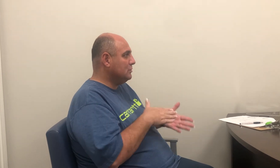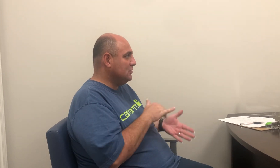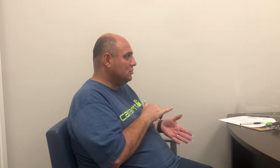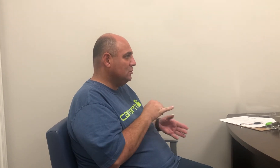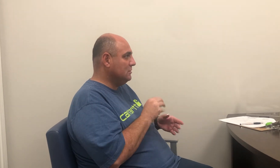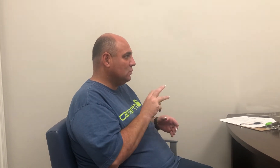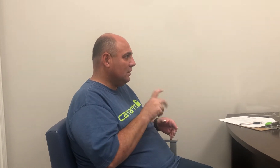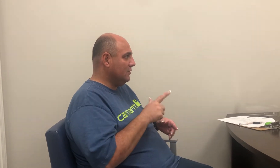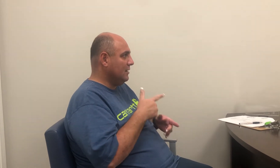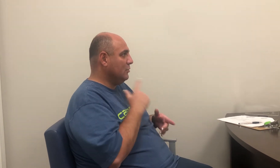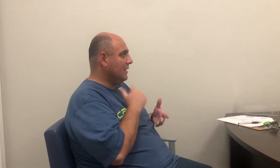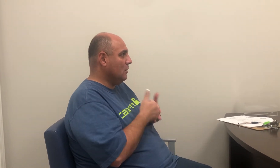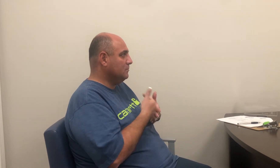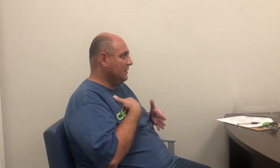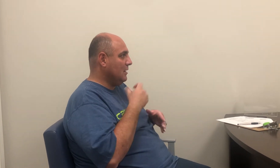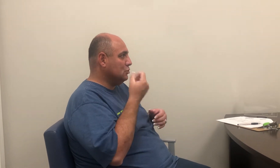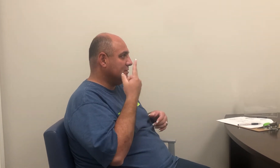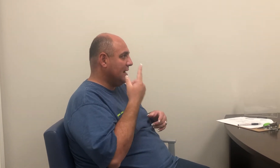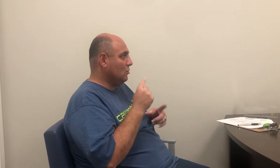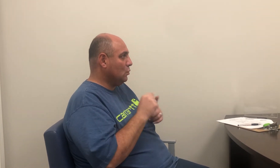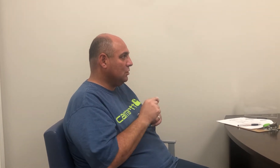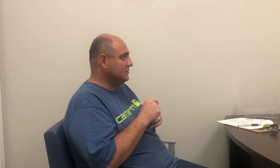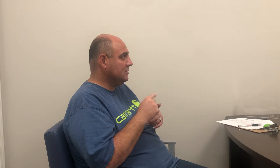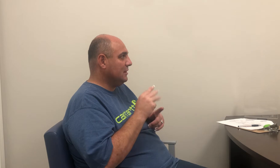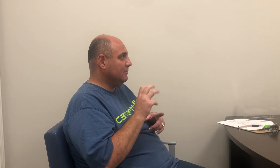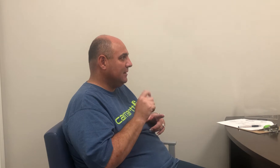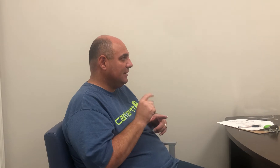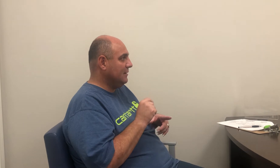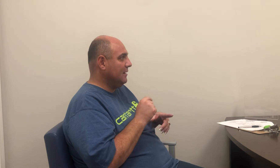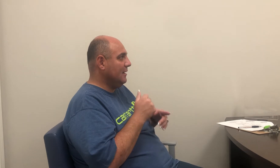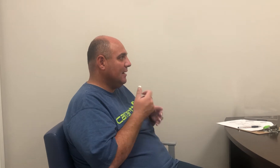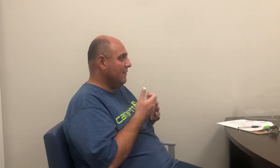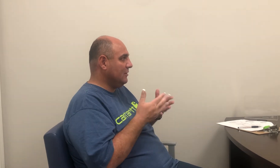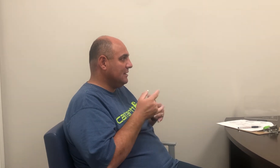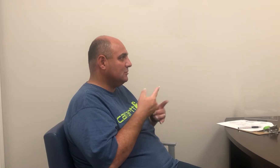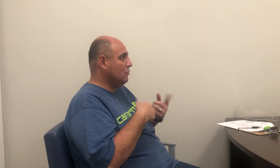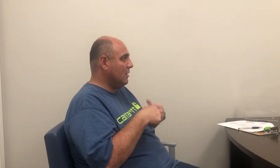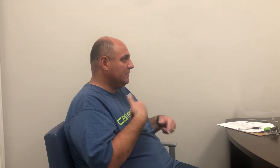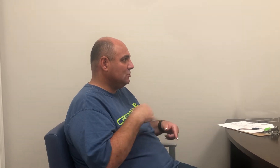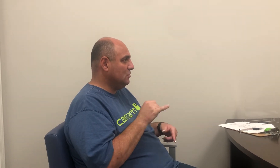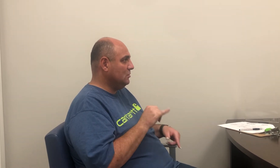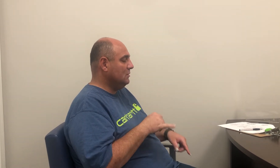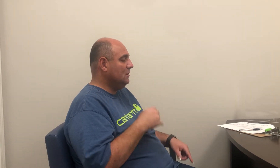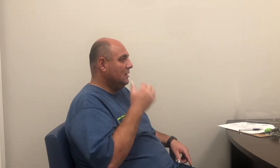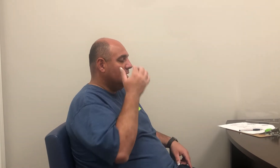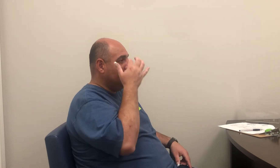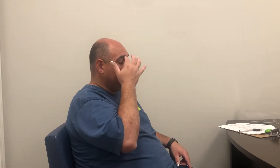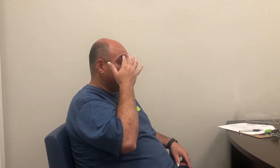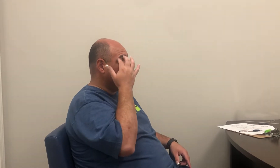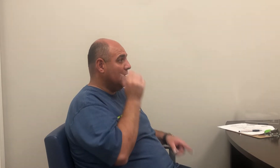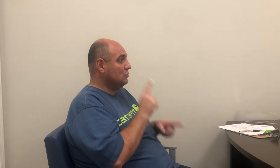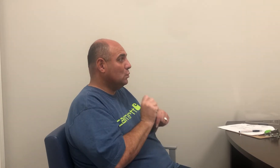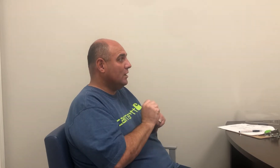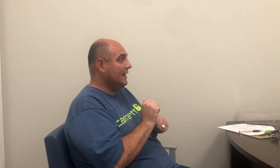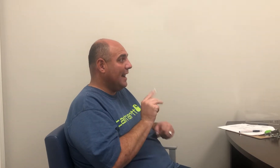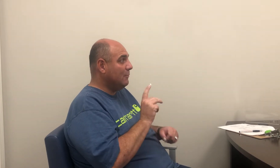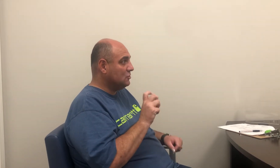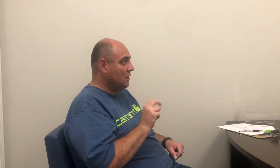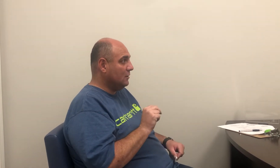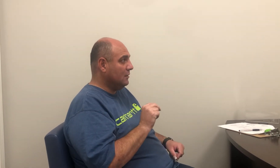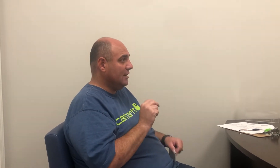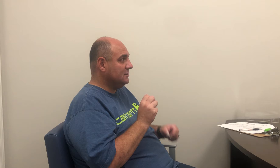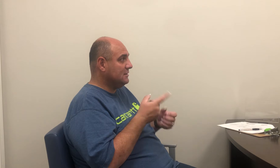listen to music too as well. That really helped me understand the words and the beat and everything that's around me too. And I also work